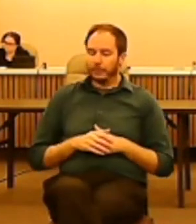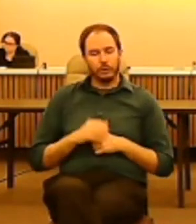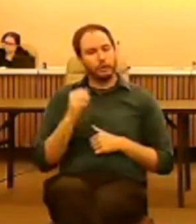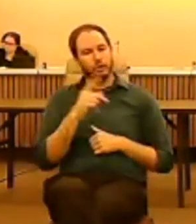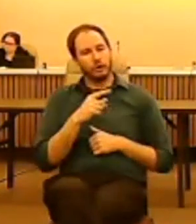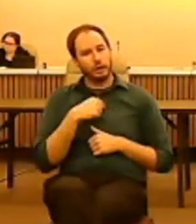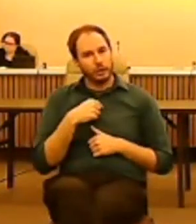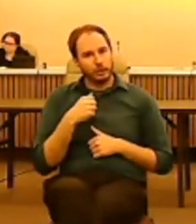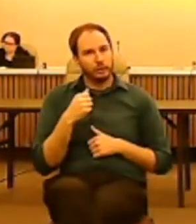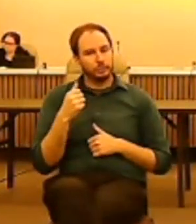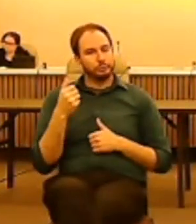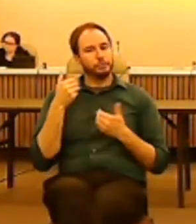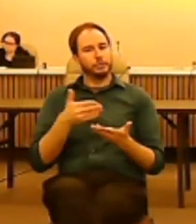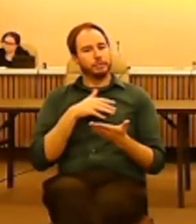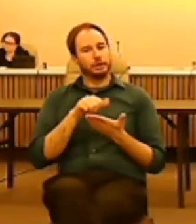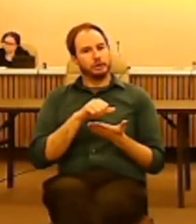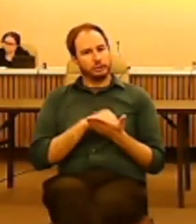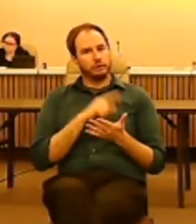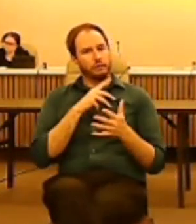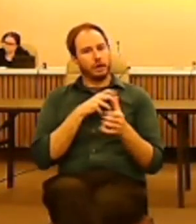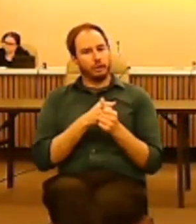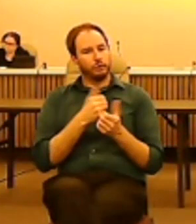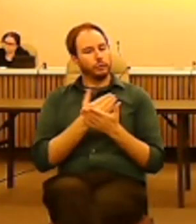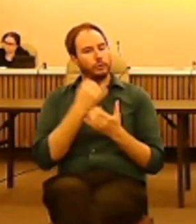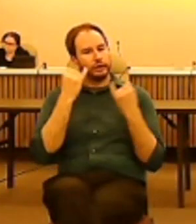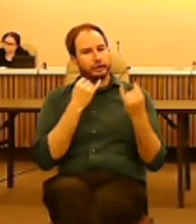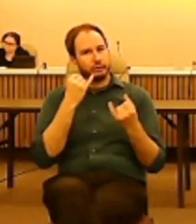I have here is just an updated list of ideas from